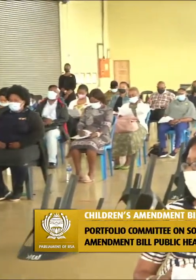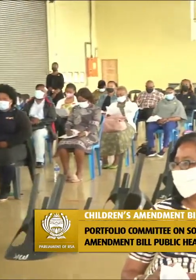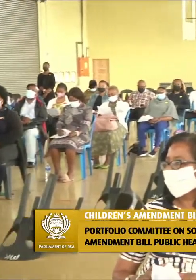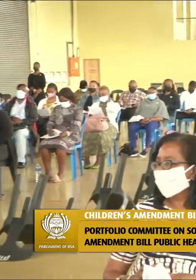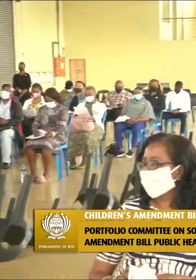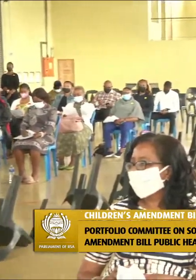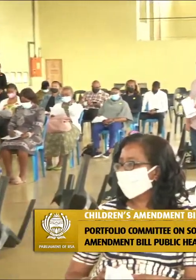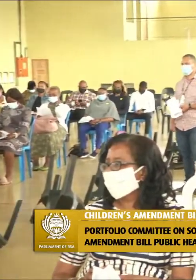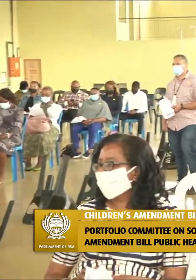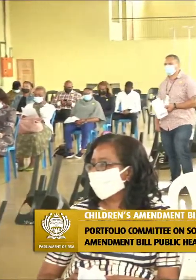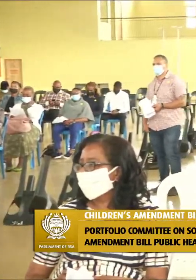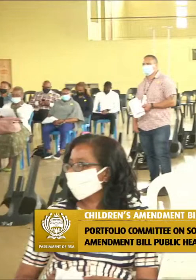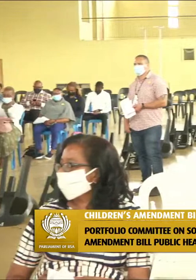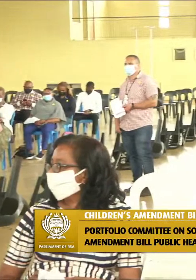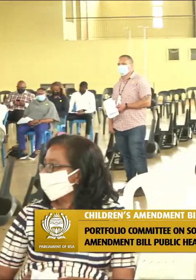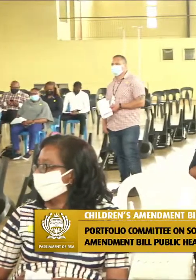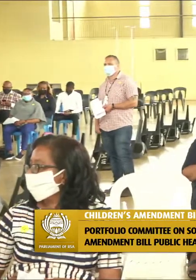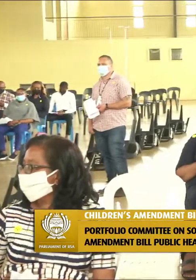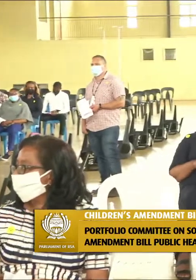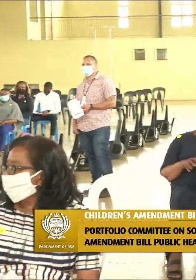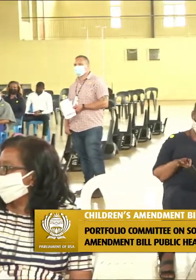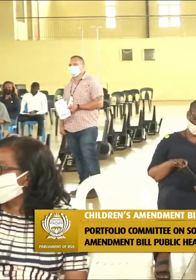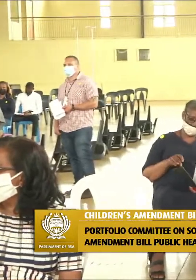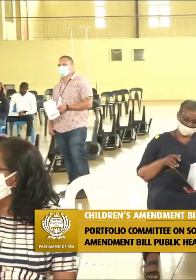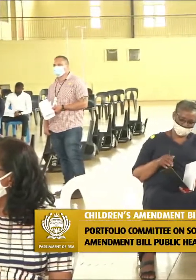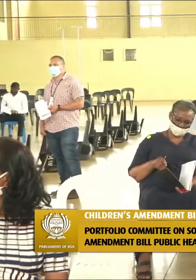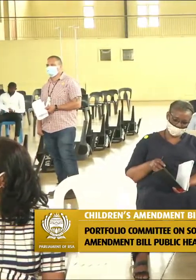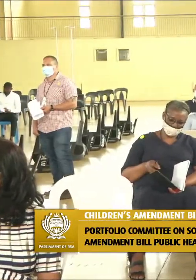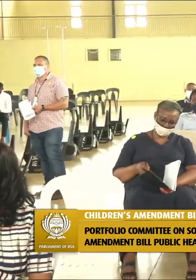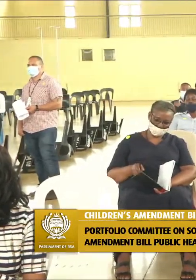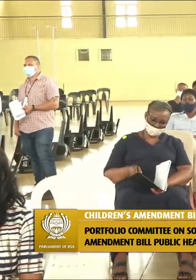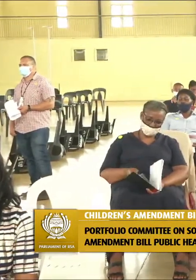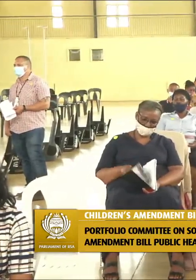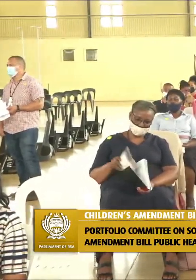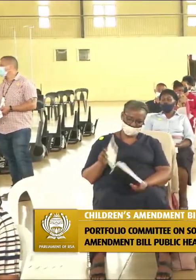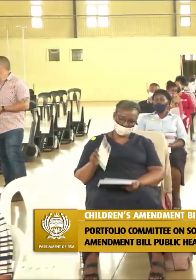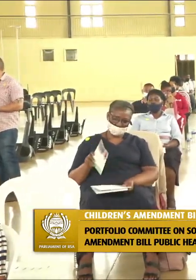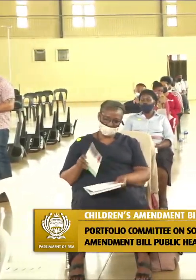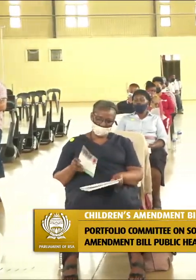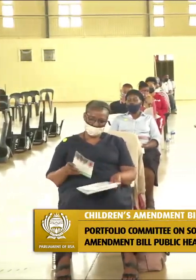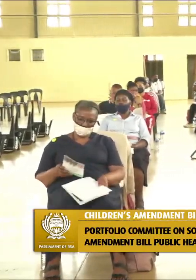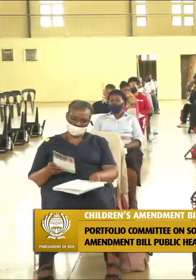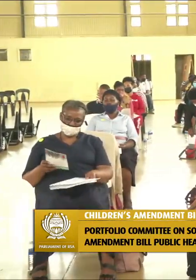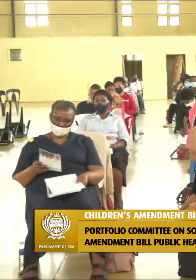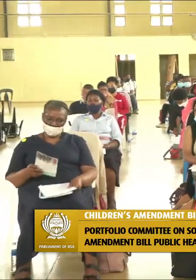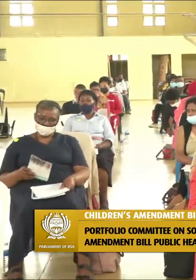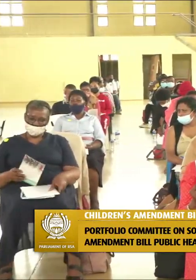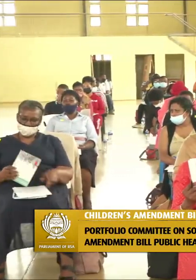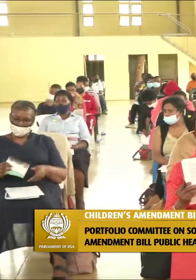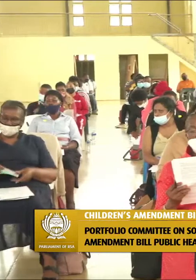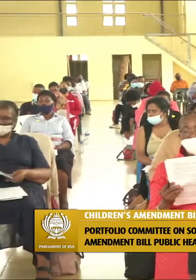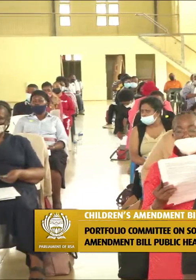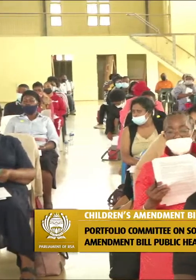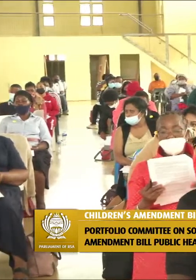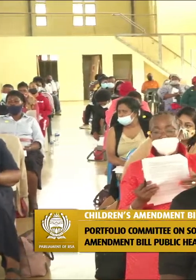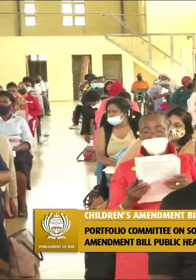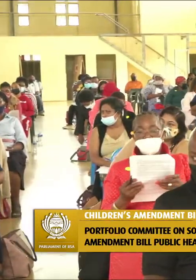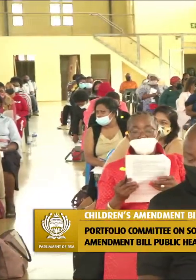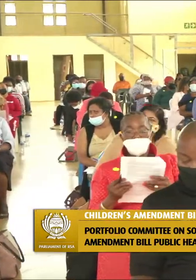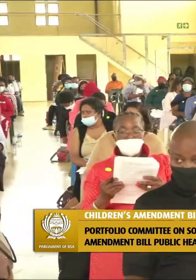stand up and say as to whether or not you support the bill. Oh, hayi ke